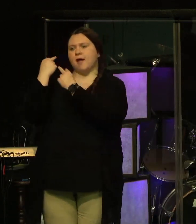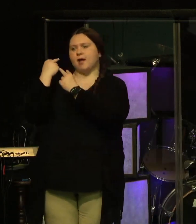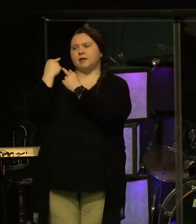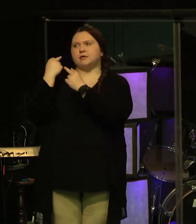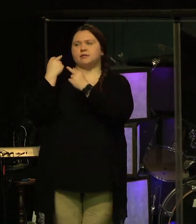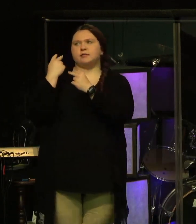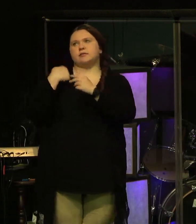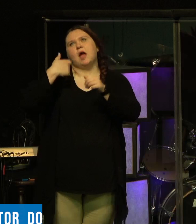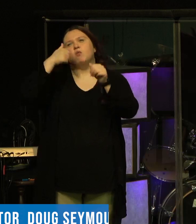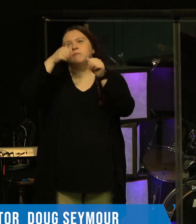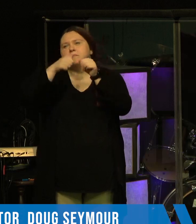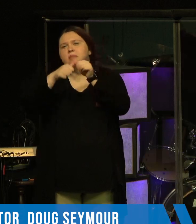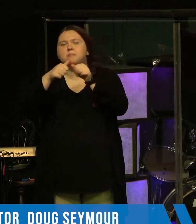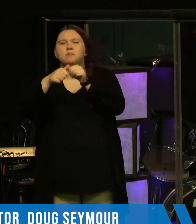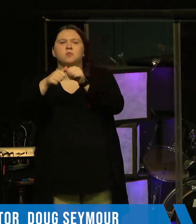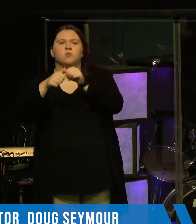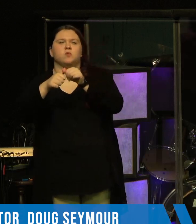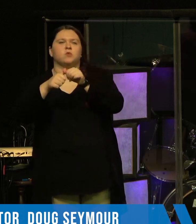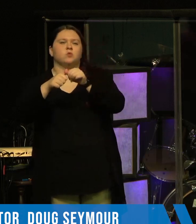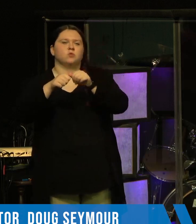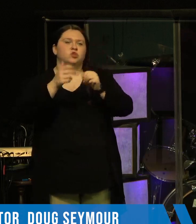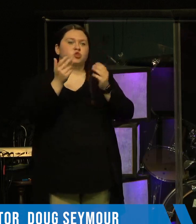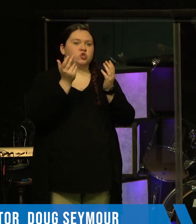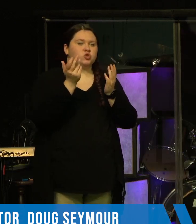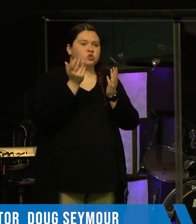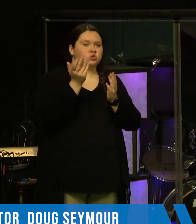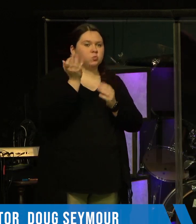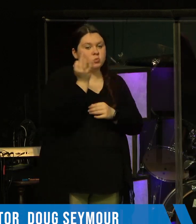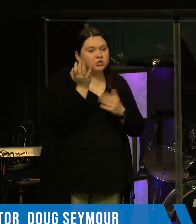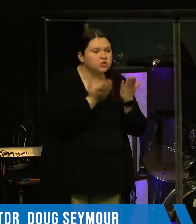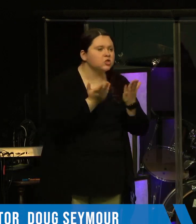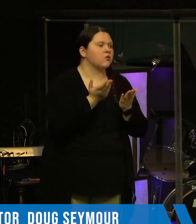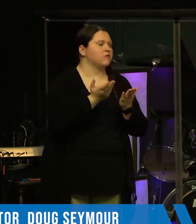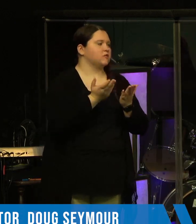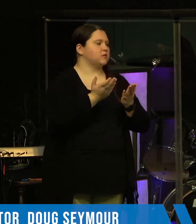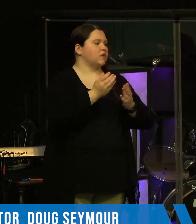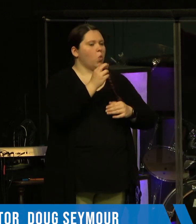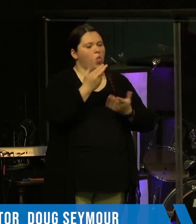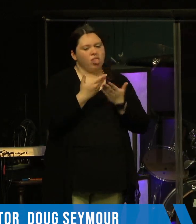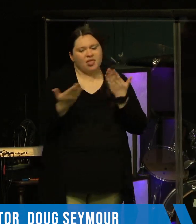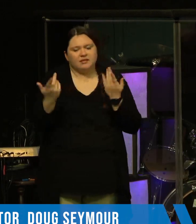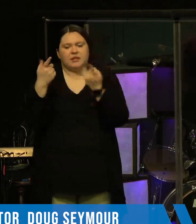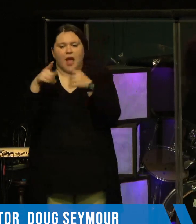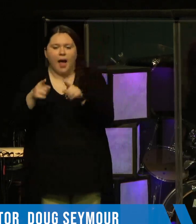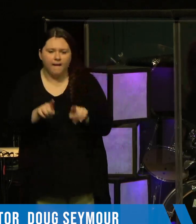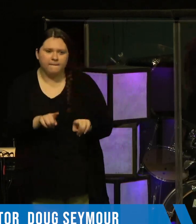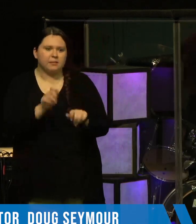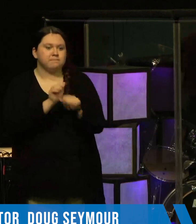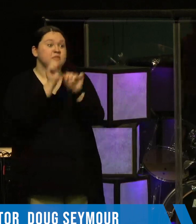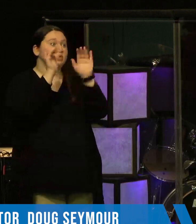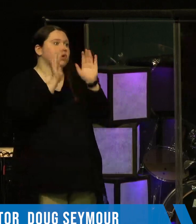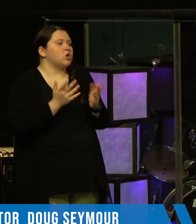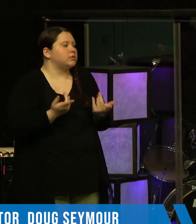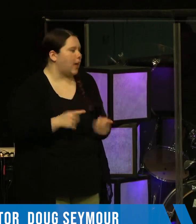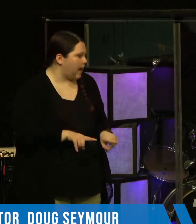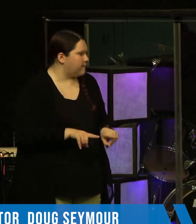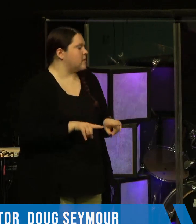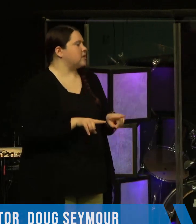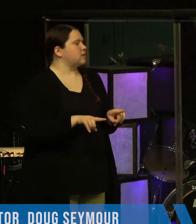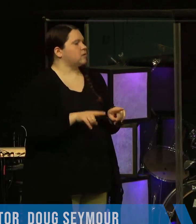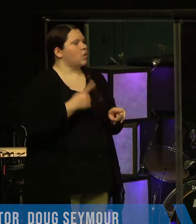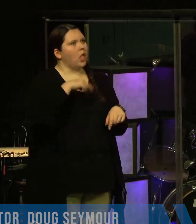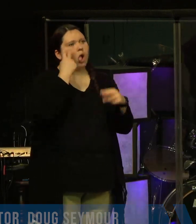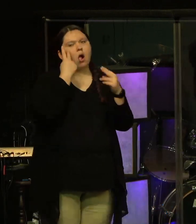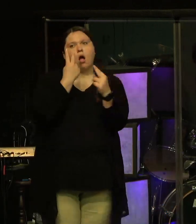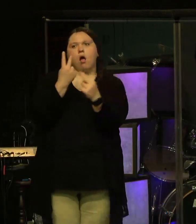remember. I remember certain services I was in and certain things that happened miracles that happened. And we look